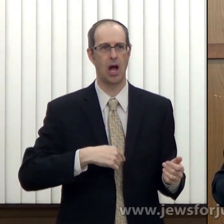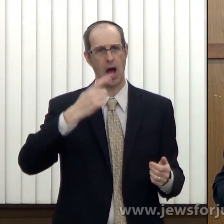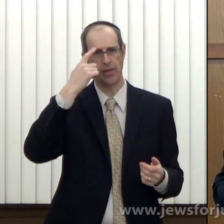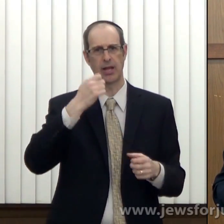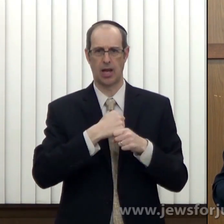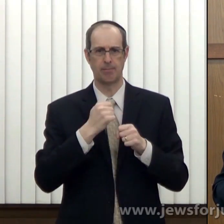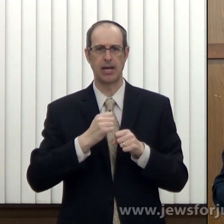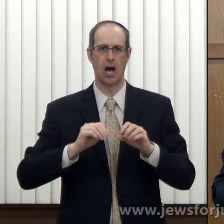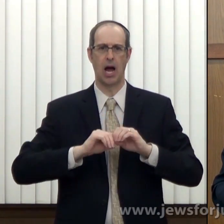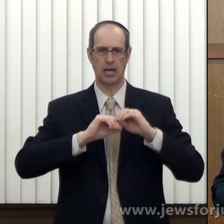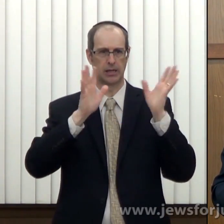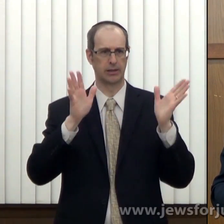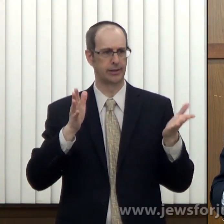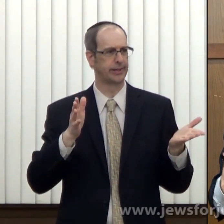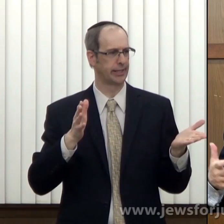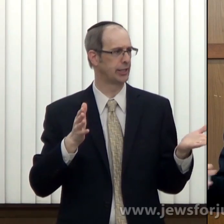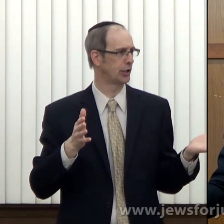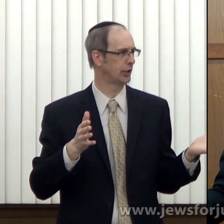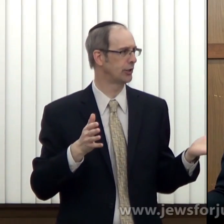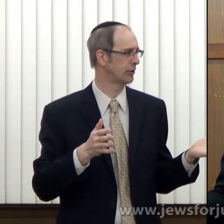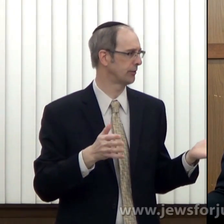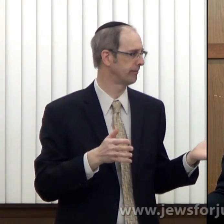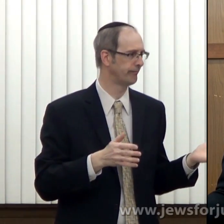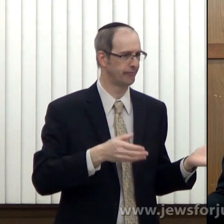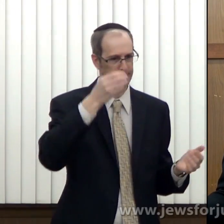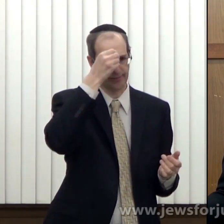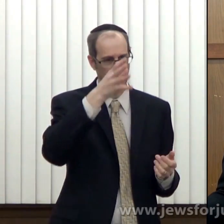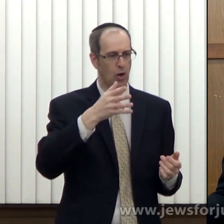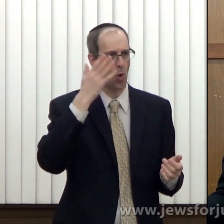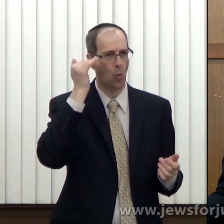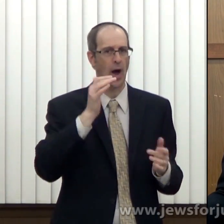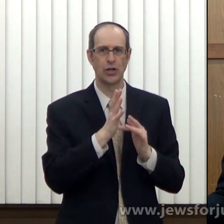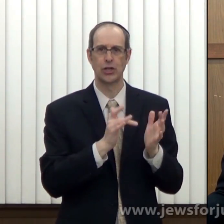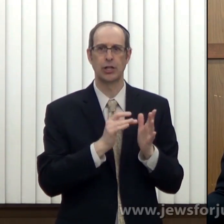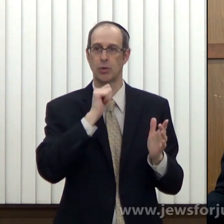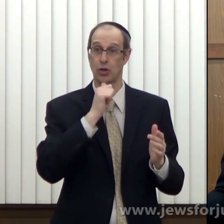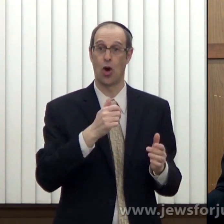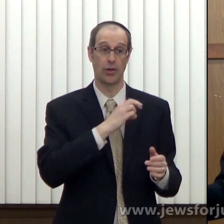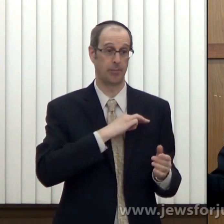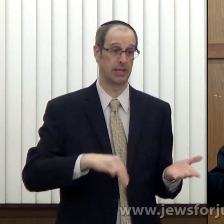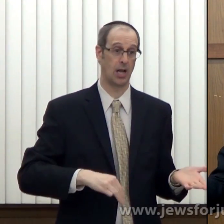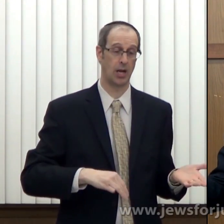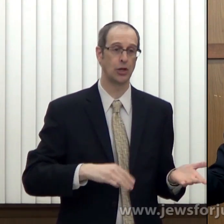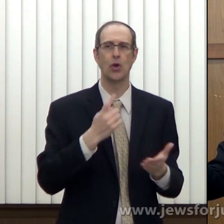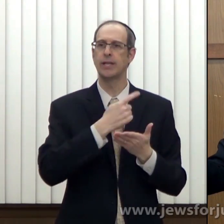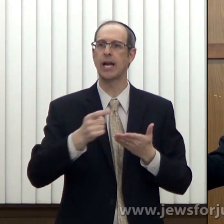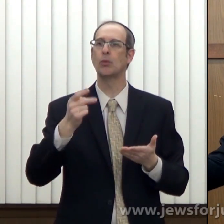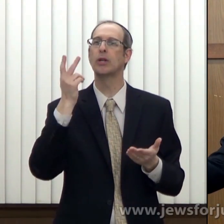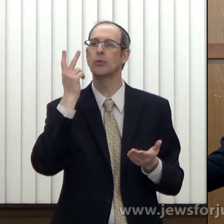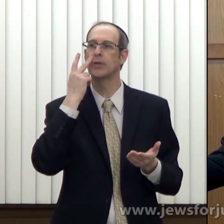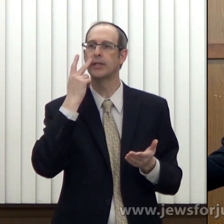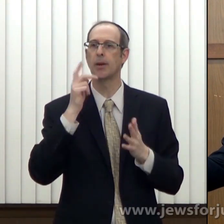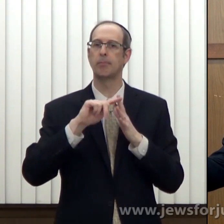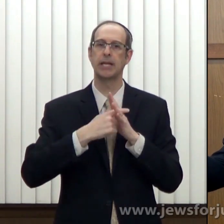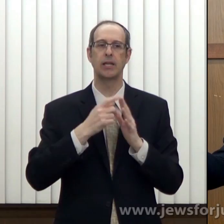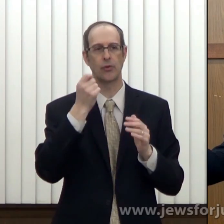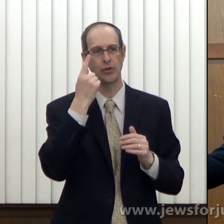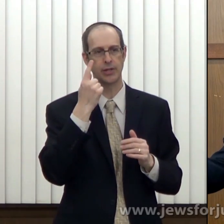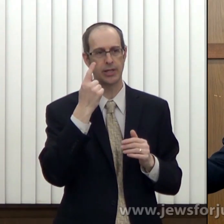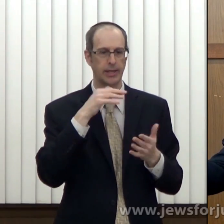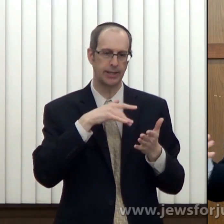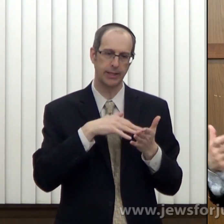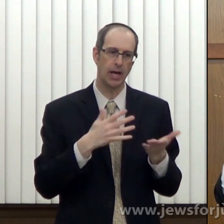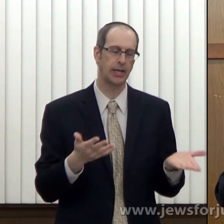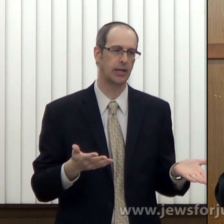pretty clear case tonight why Jesus could not have been the Messiah. And so next week we're going to begin to